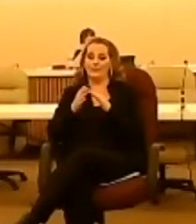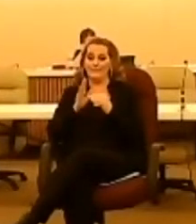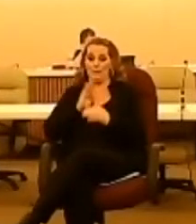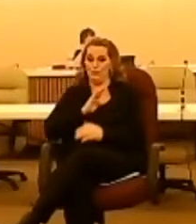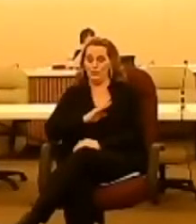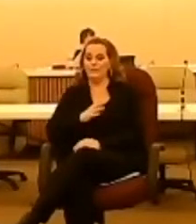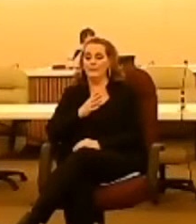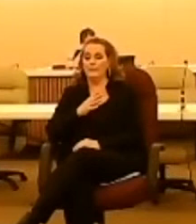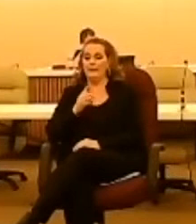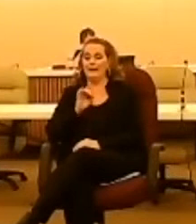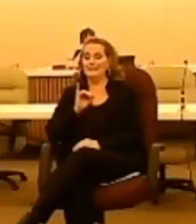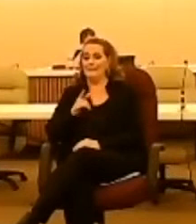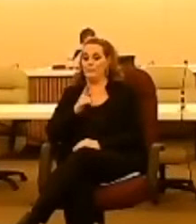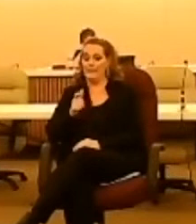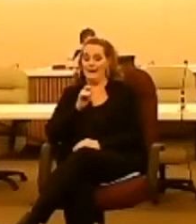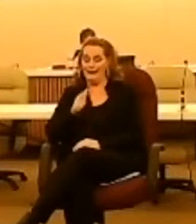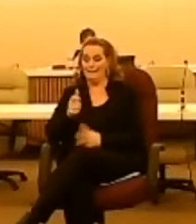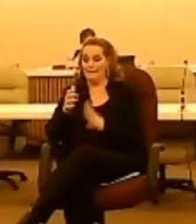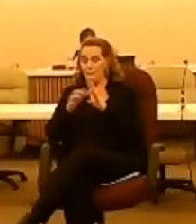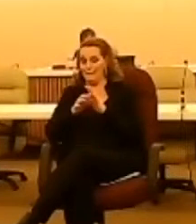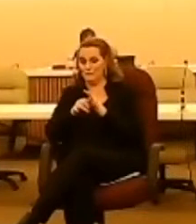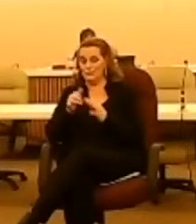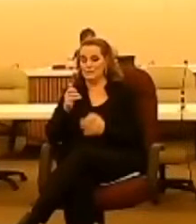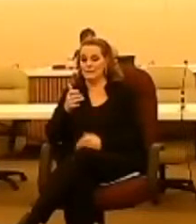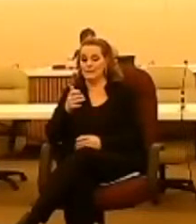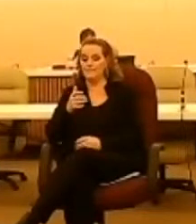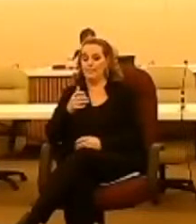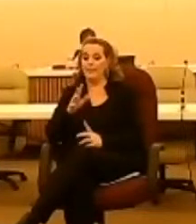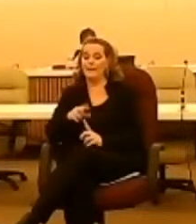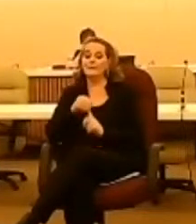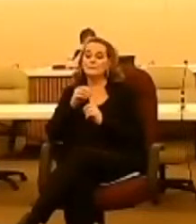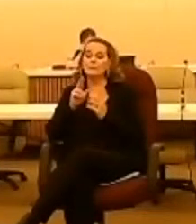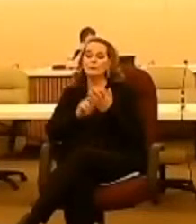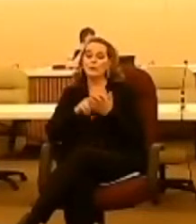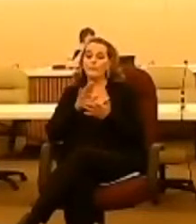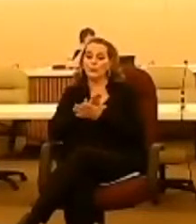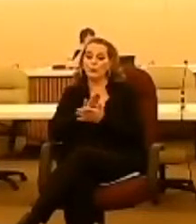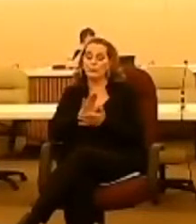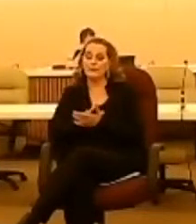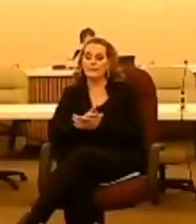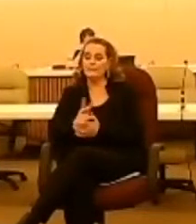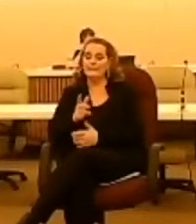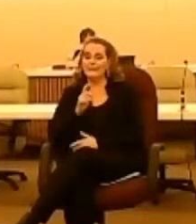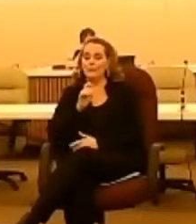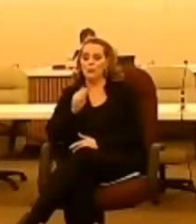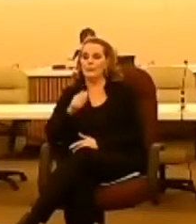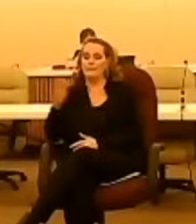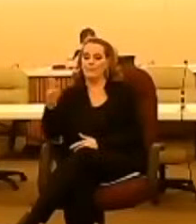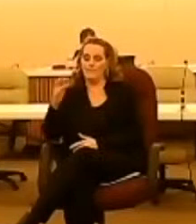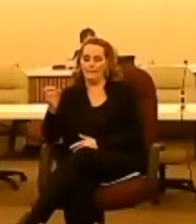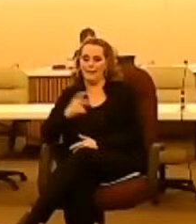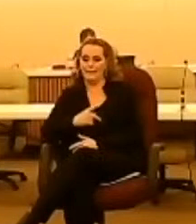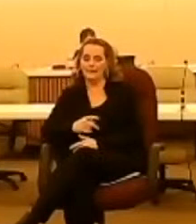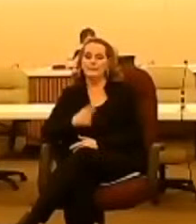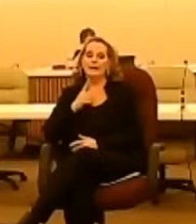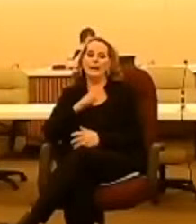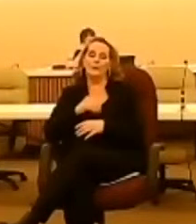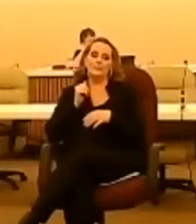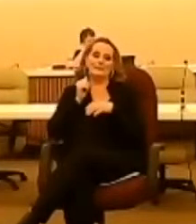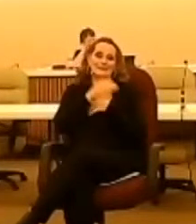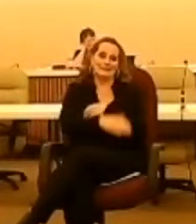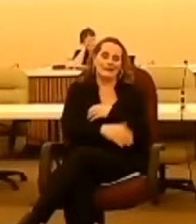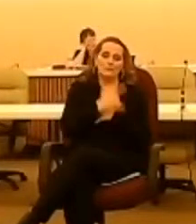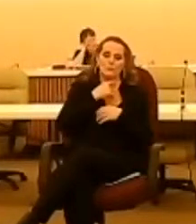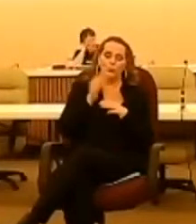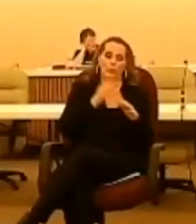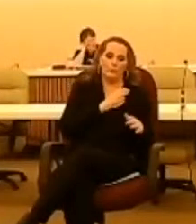if we hadn't mentioned it in the special permit, it wouldn't have come back here. It would have only gone to the planning board, and once they had approval